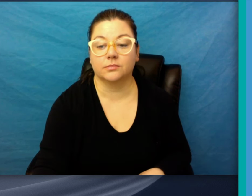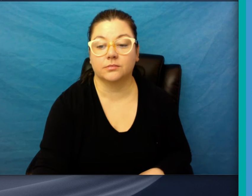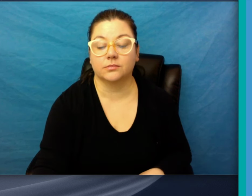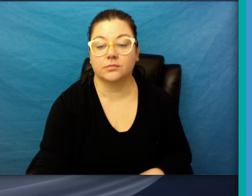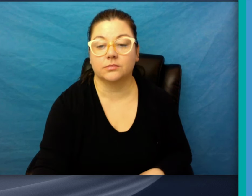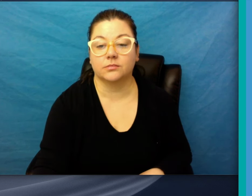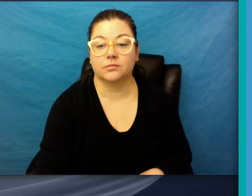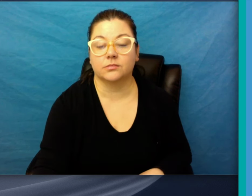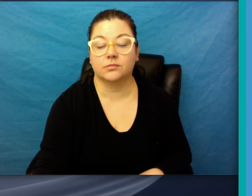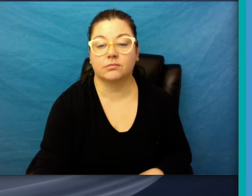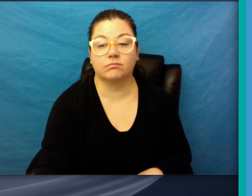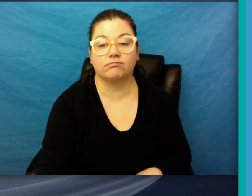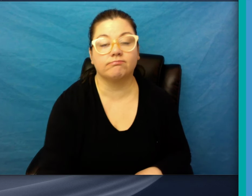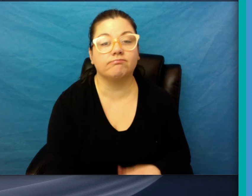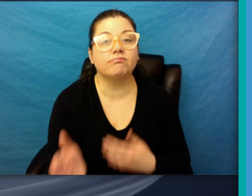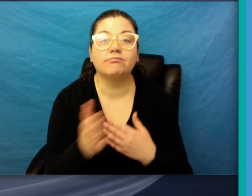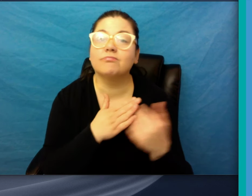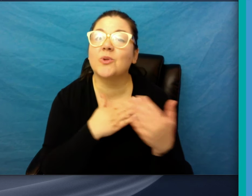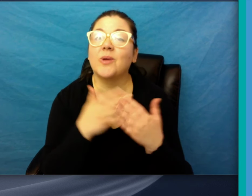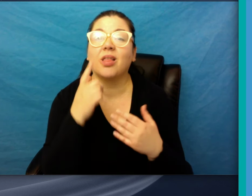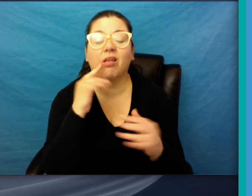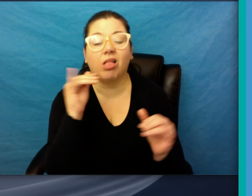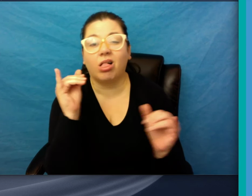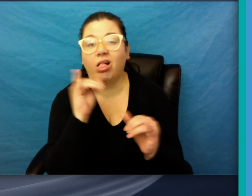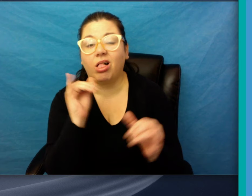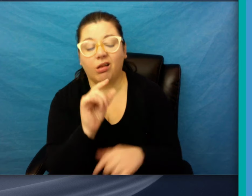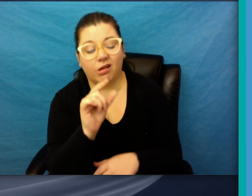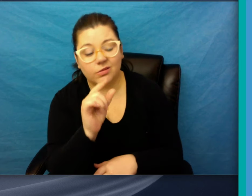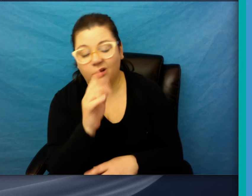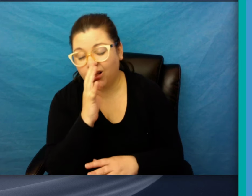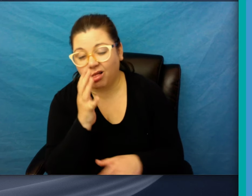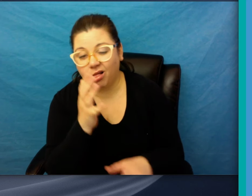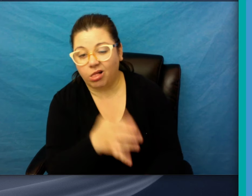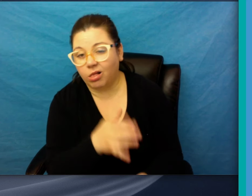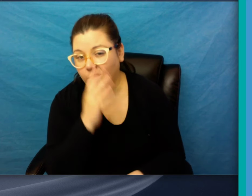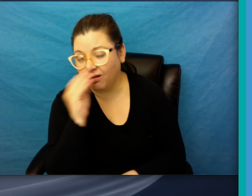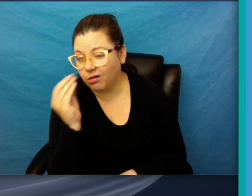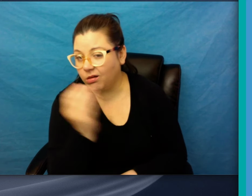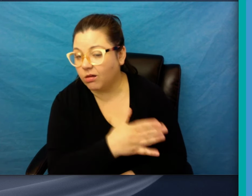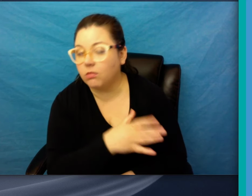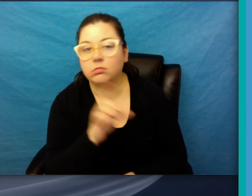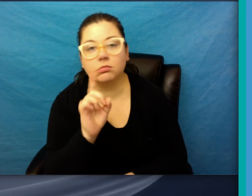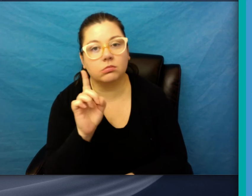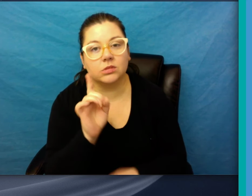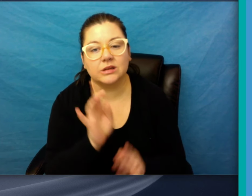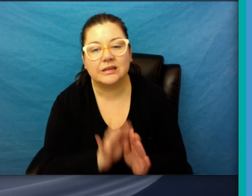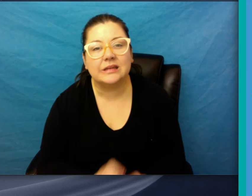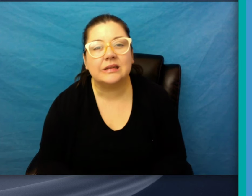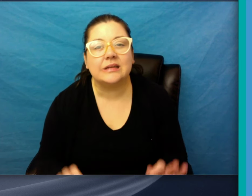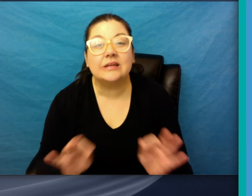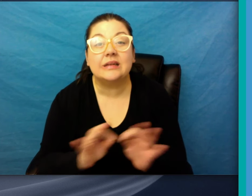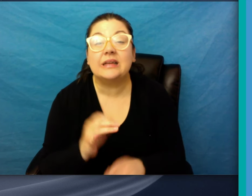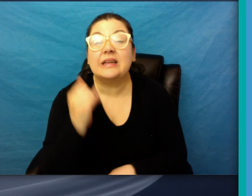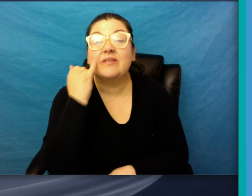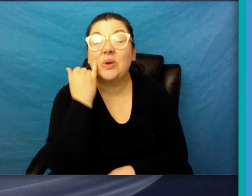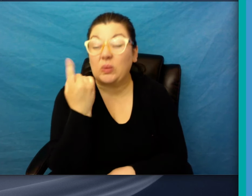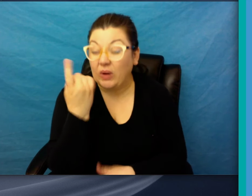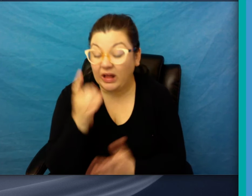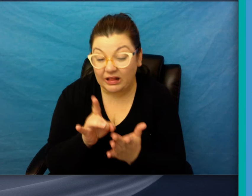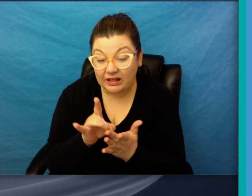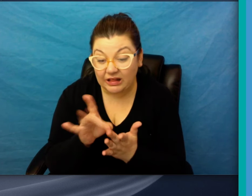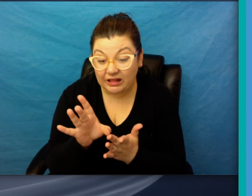on the planet, no matter how insignificant it seems, is vital to the food web. If even the smallest plant or animal becomes extinct,